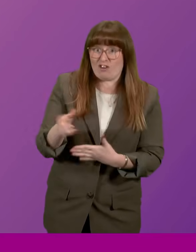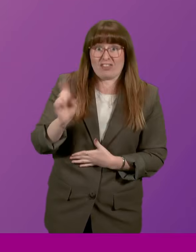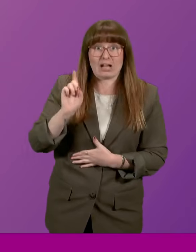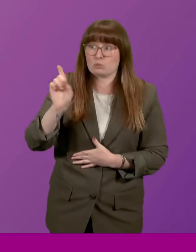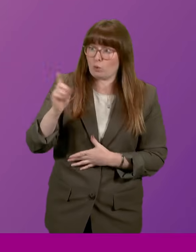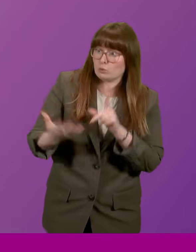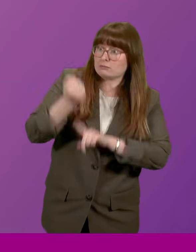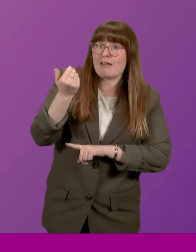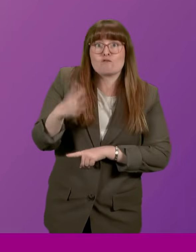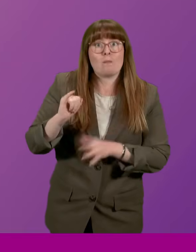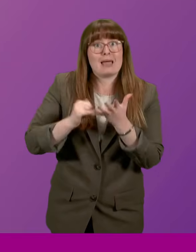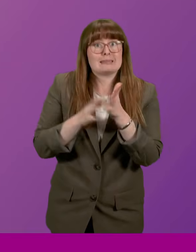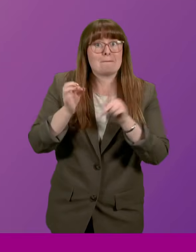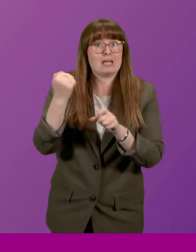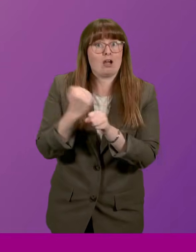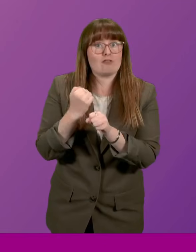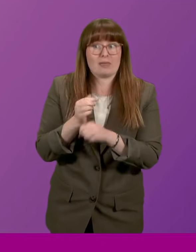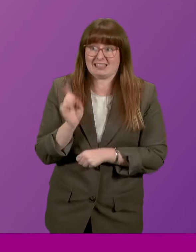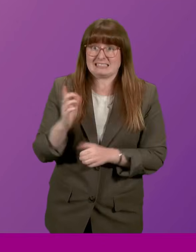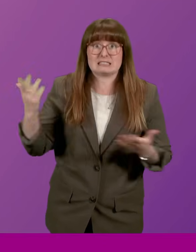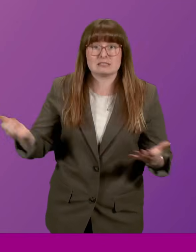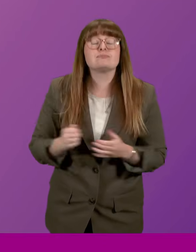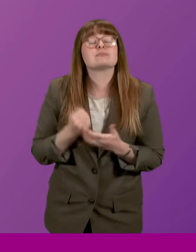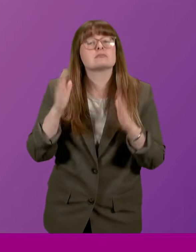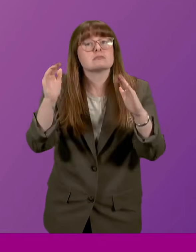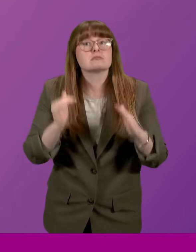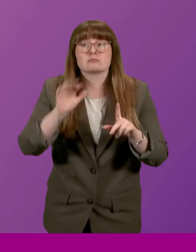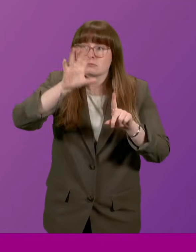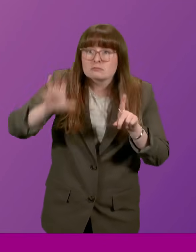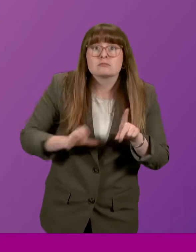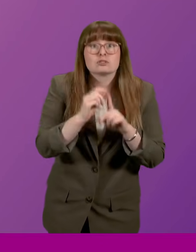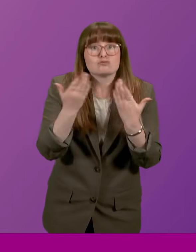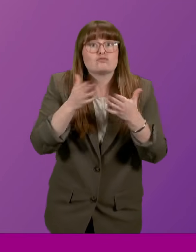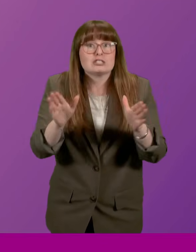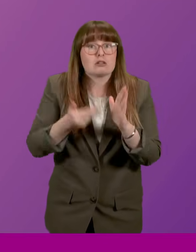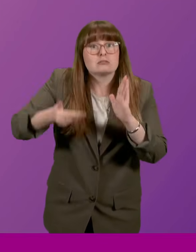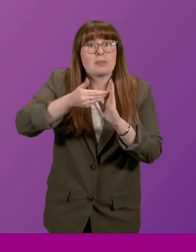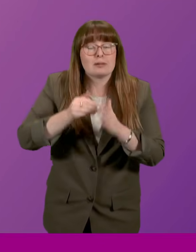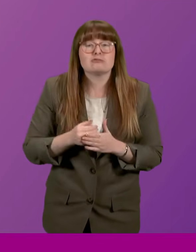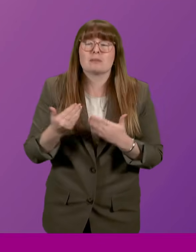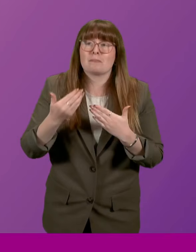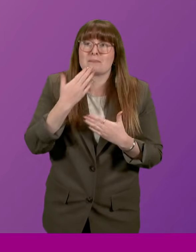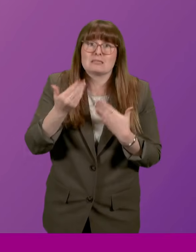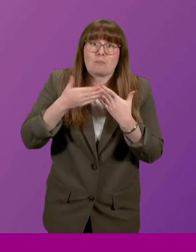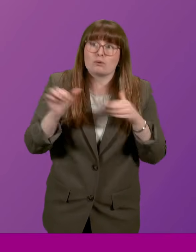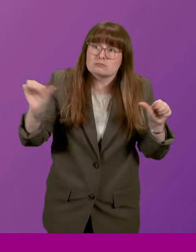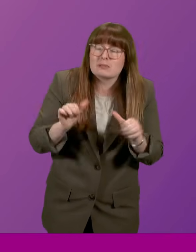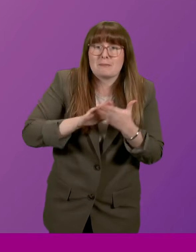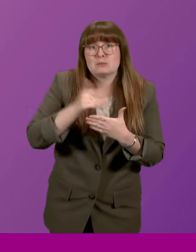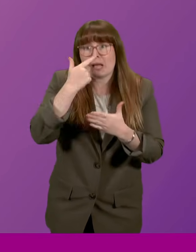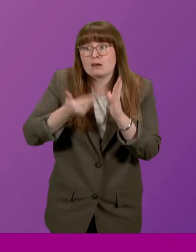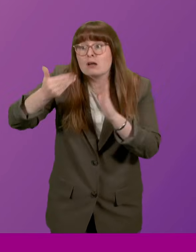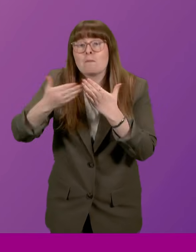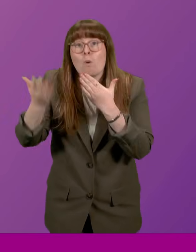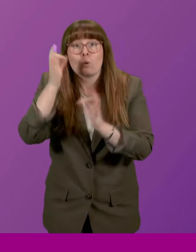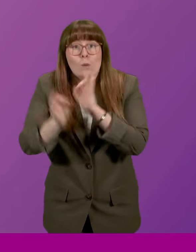SNP government. Thank you. We move to constituency and general supplementaries. The more concise members are, the more questions we will be able